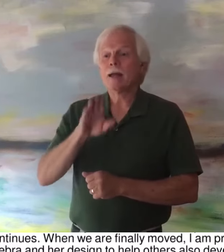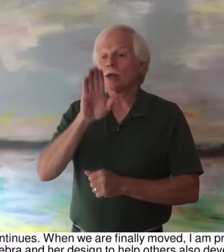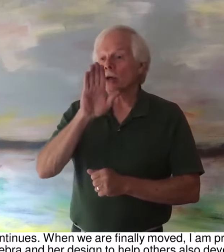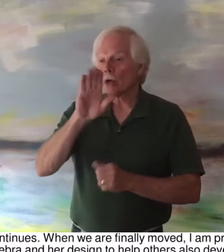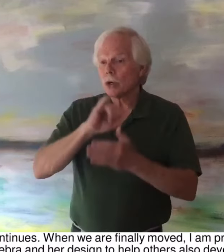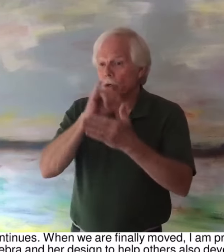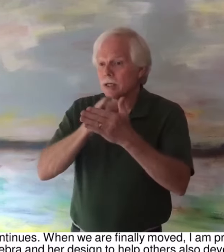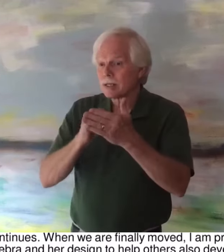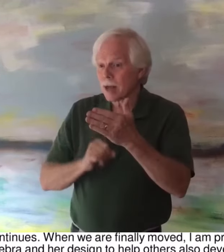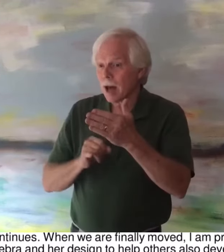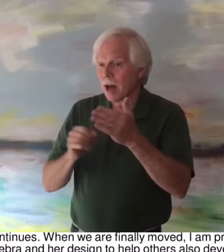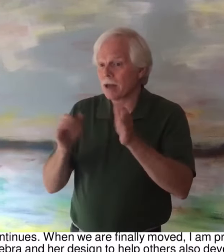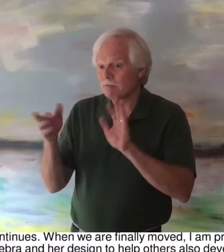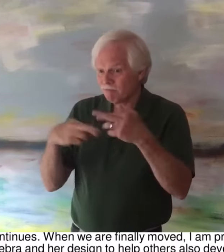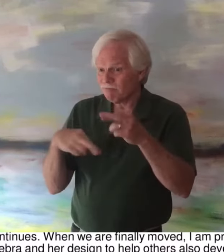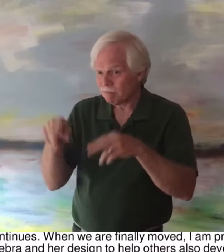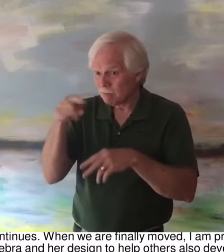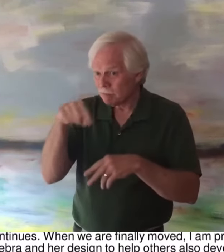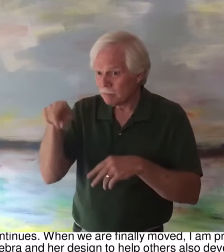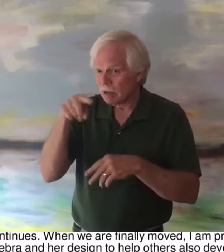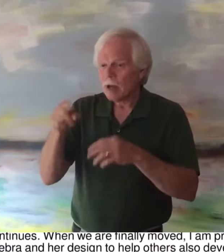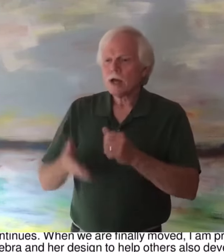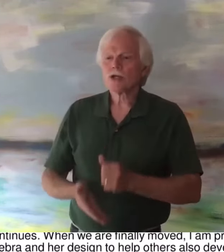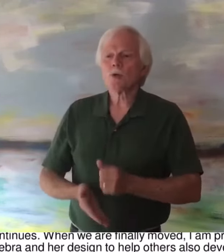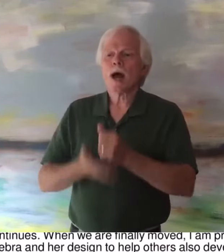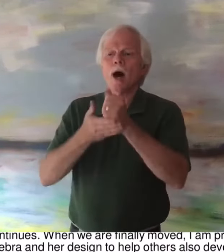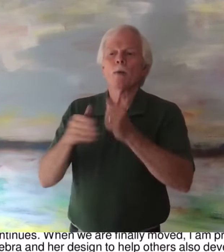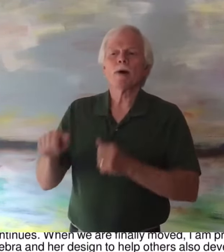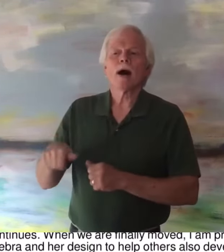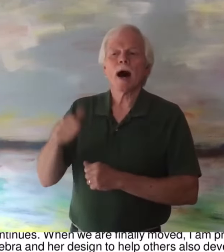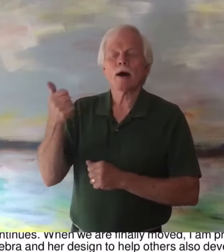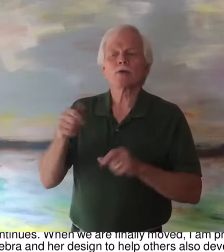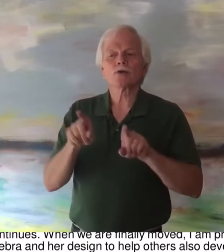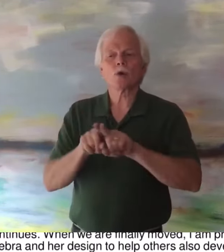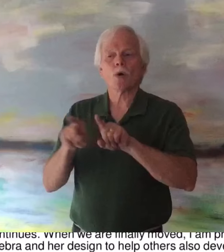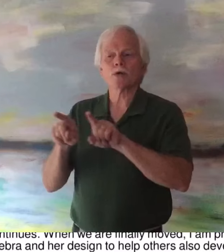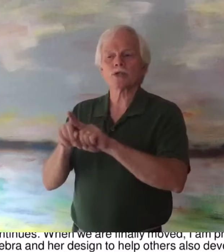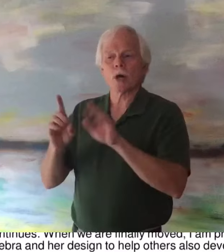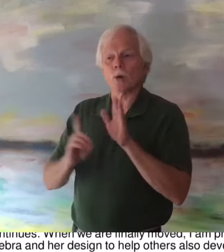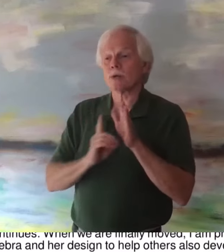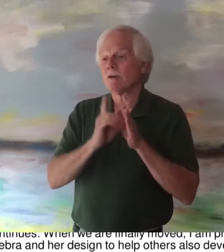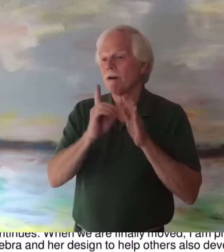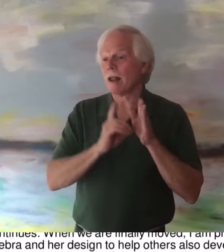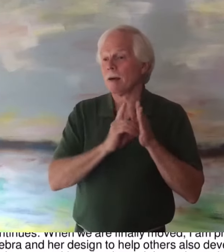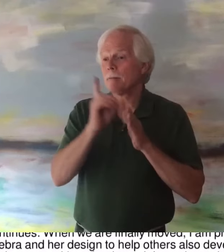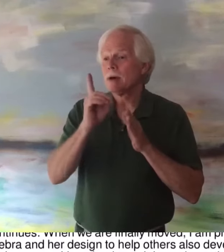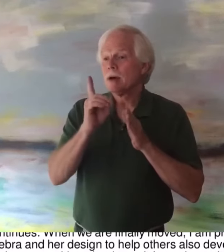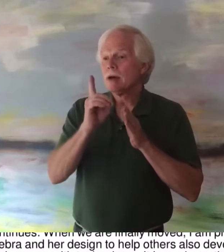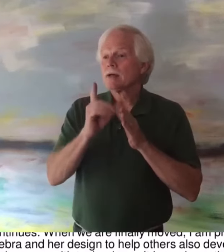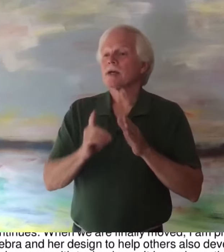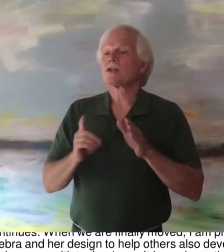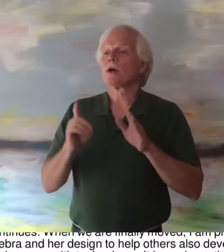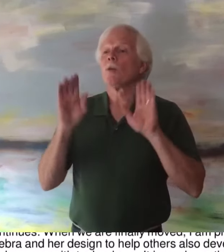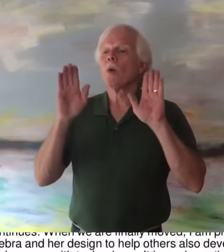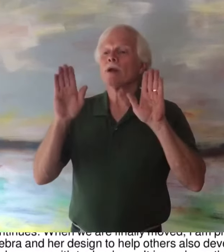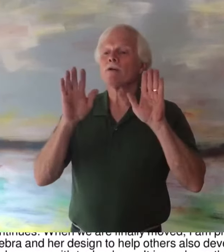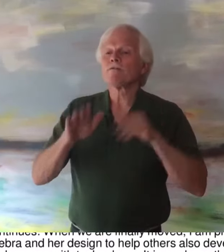her design to help others also develop such a wonderful